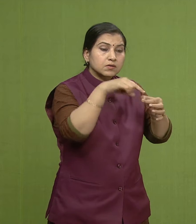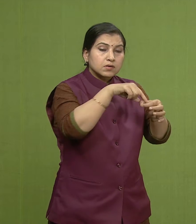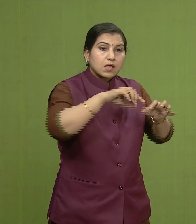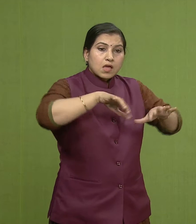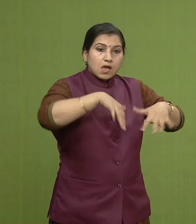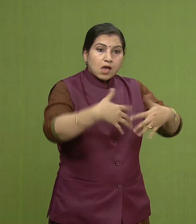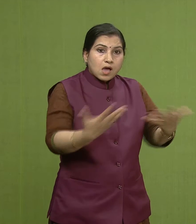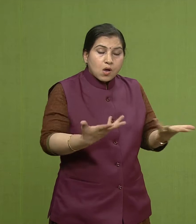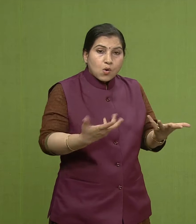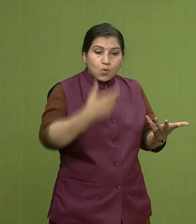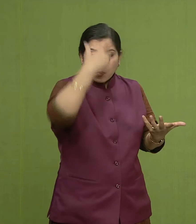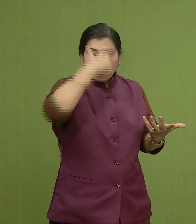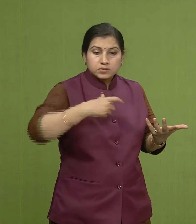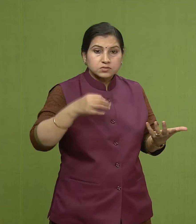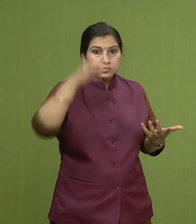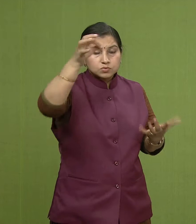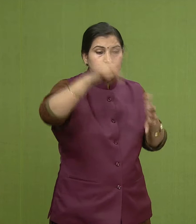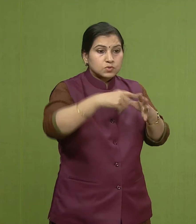in preparing for a career.